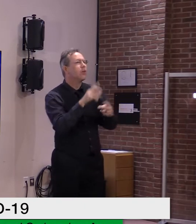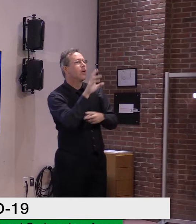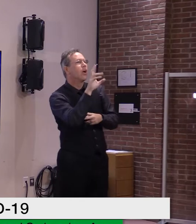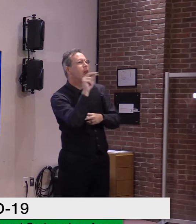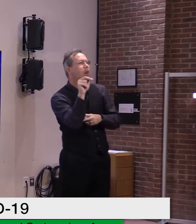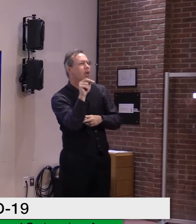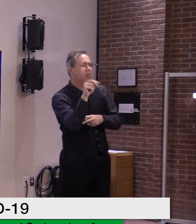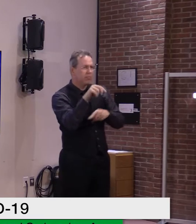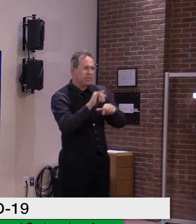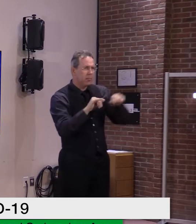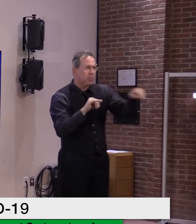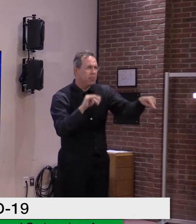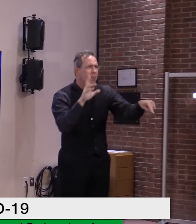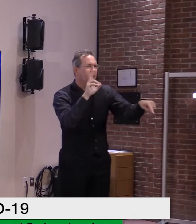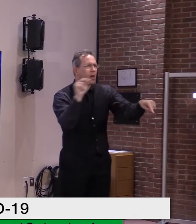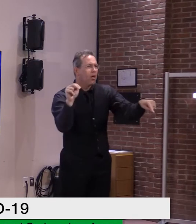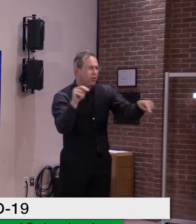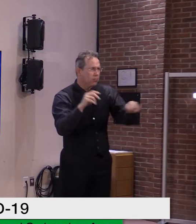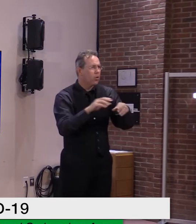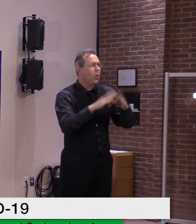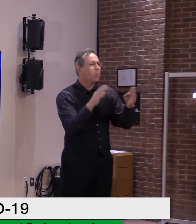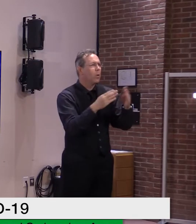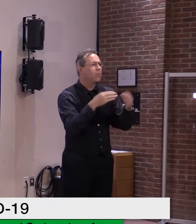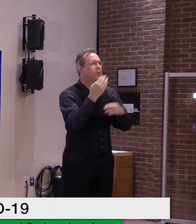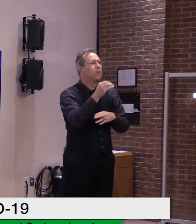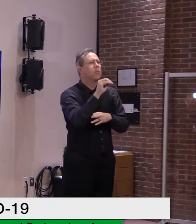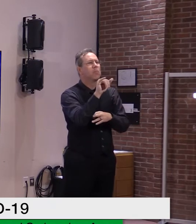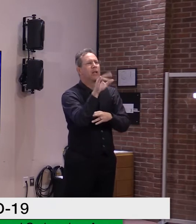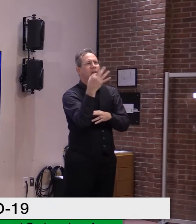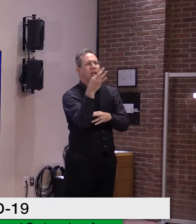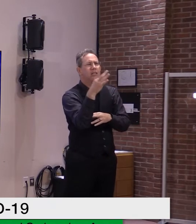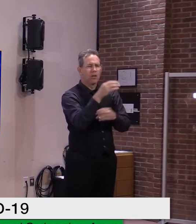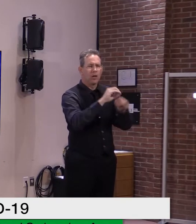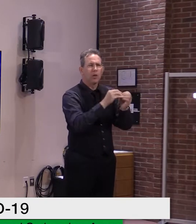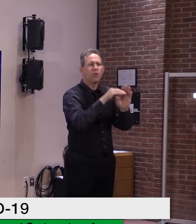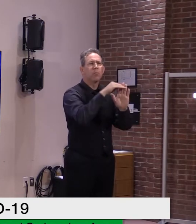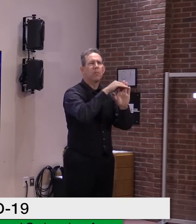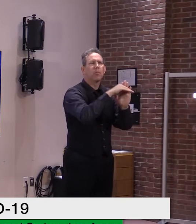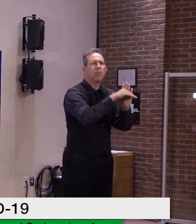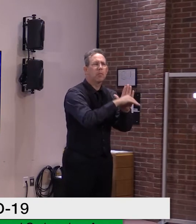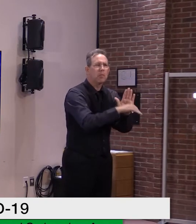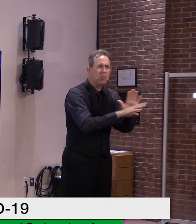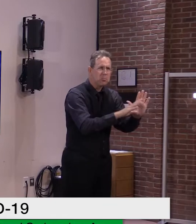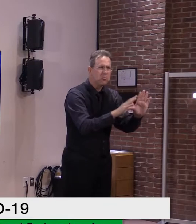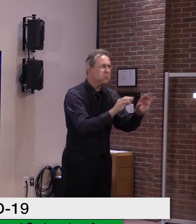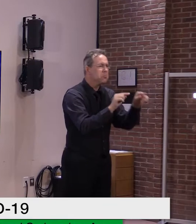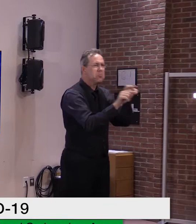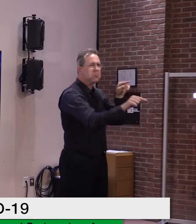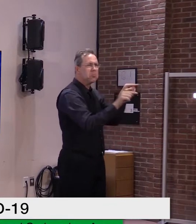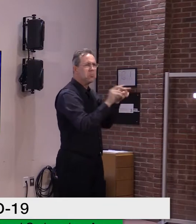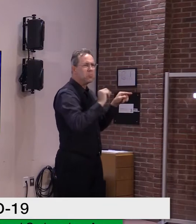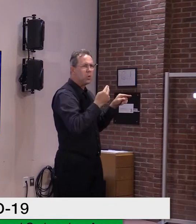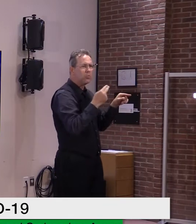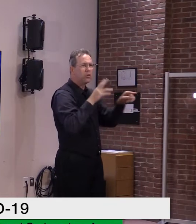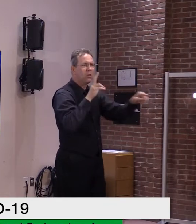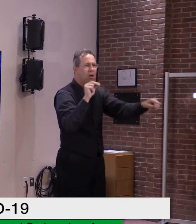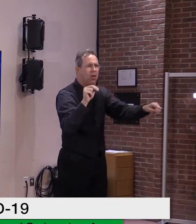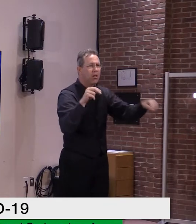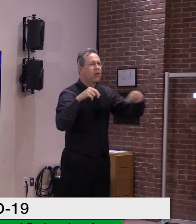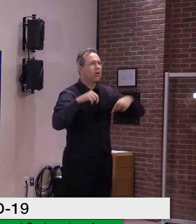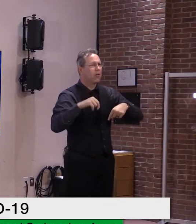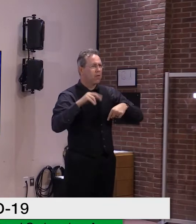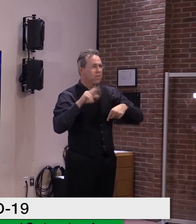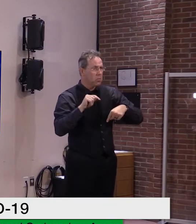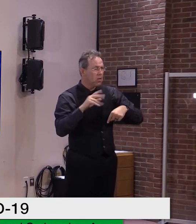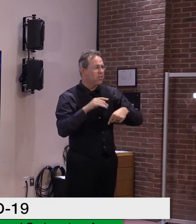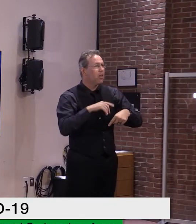reopened on May 19th and has continued to see a similar downward trend in their cases over the past 3 weeks. And finally, this